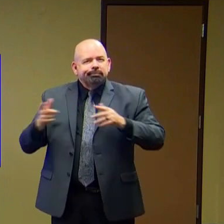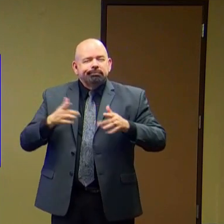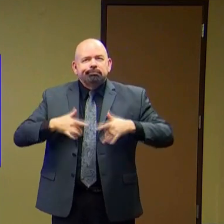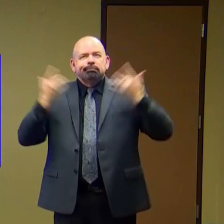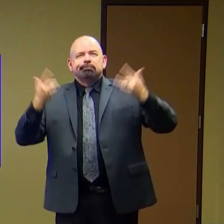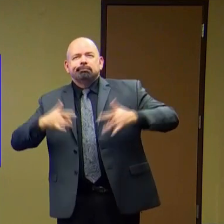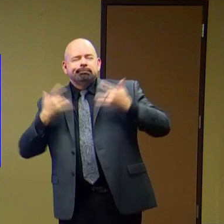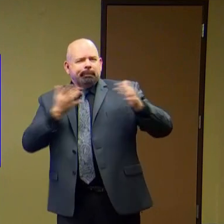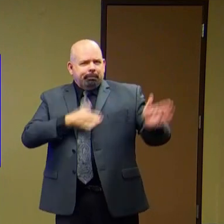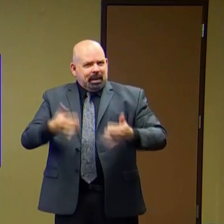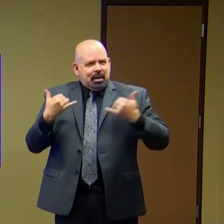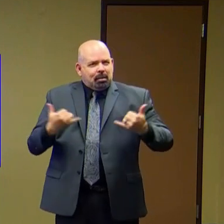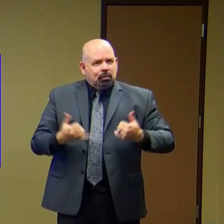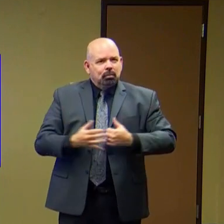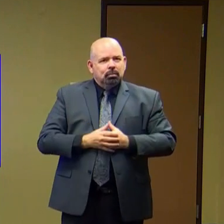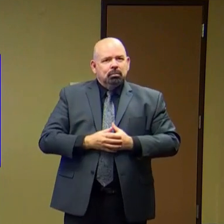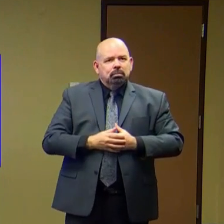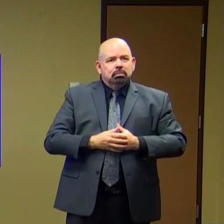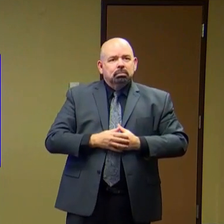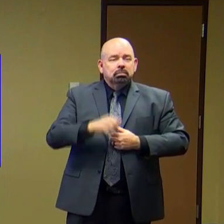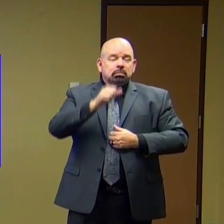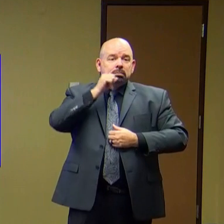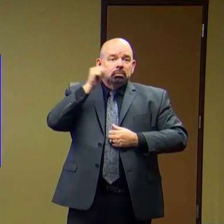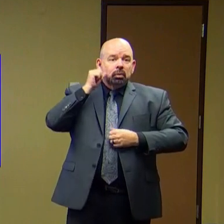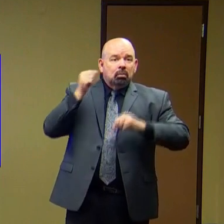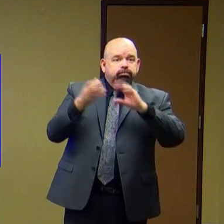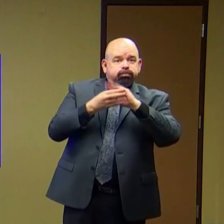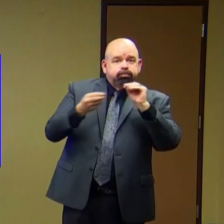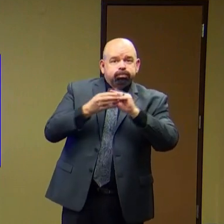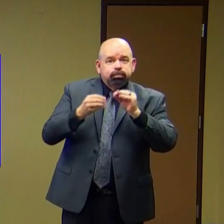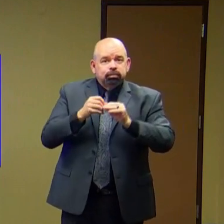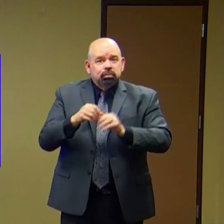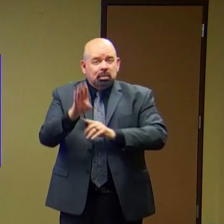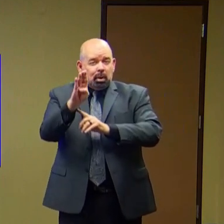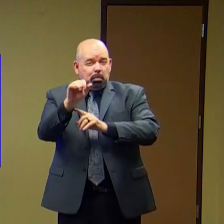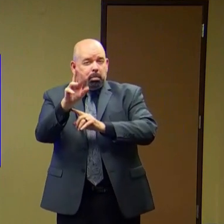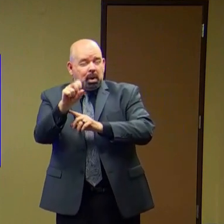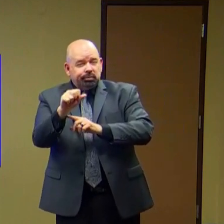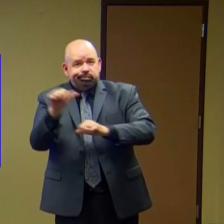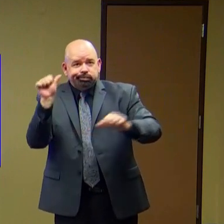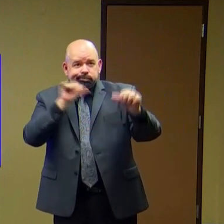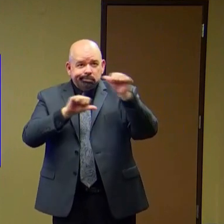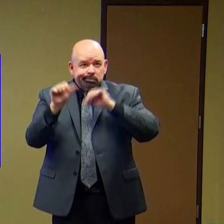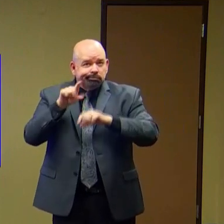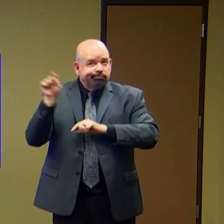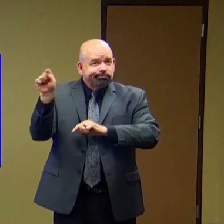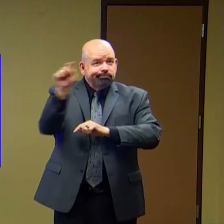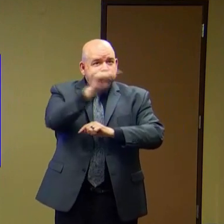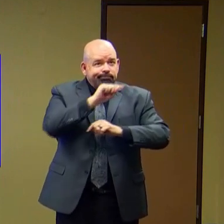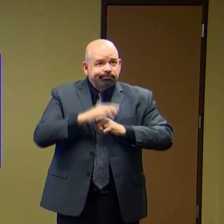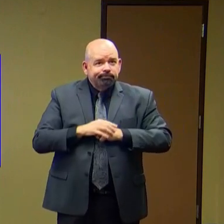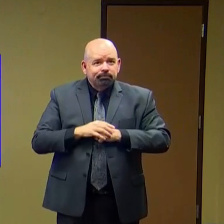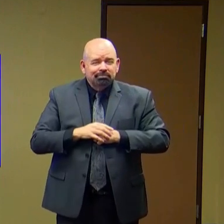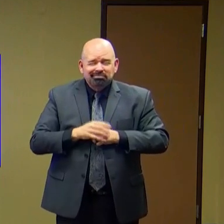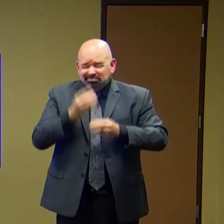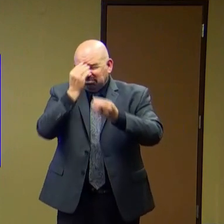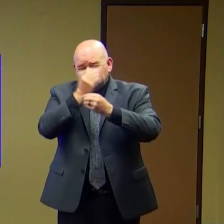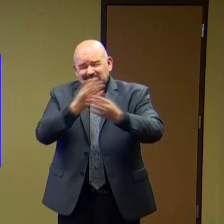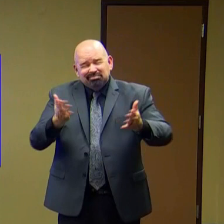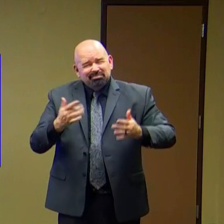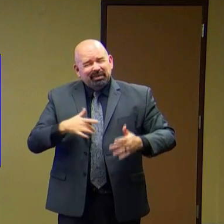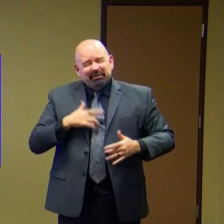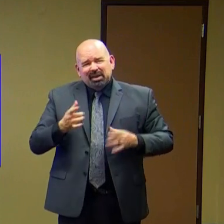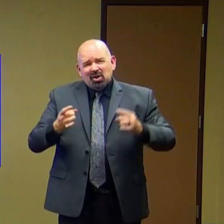I mentioned yesterday about bars. I feel really, really bad for bar owners, for bar